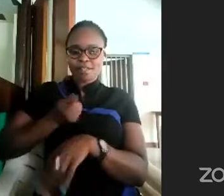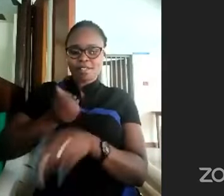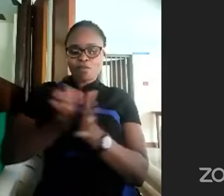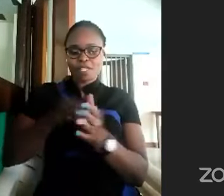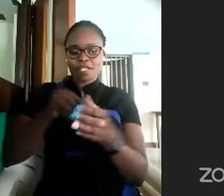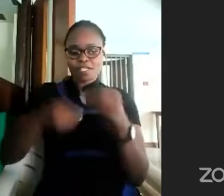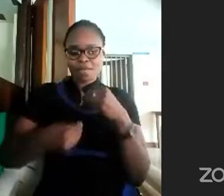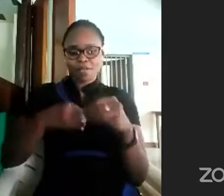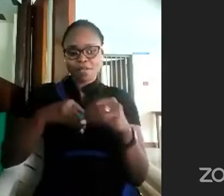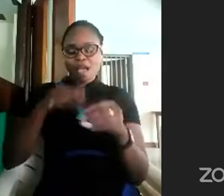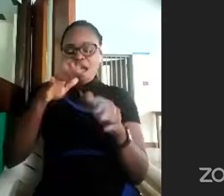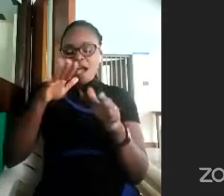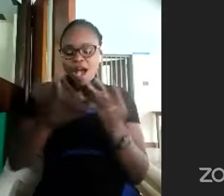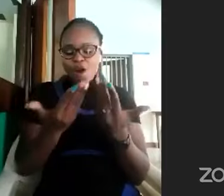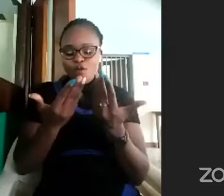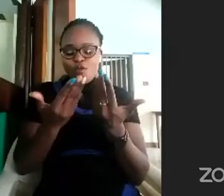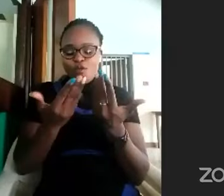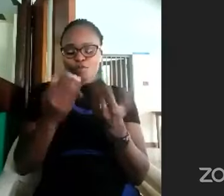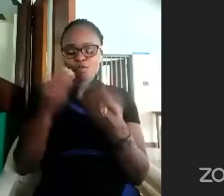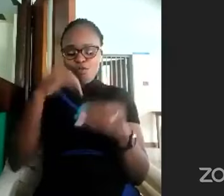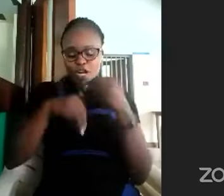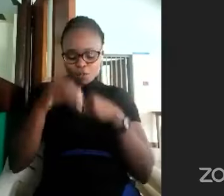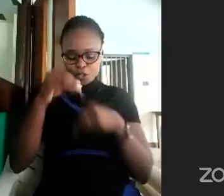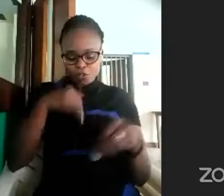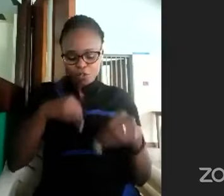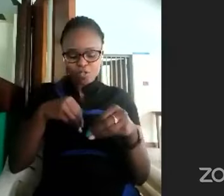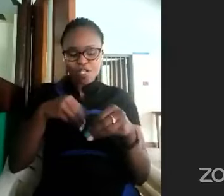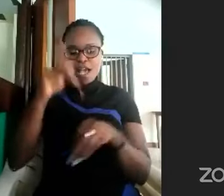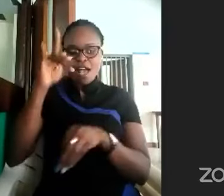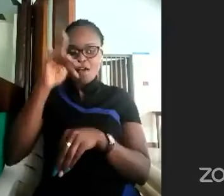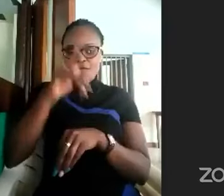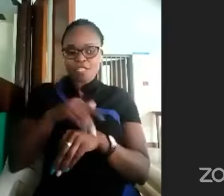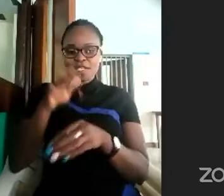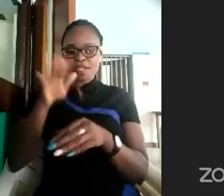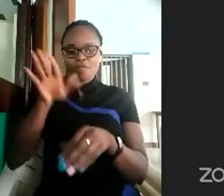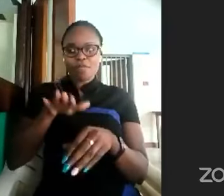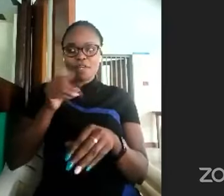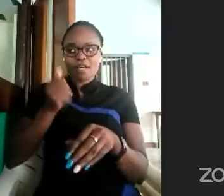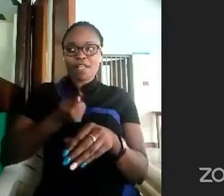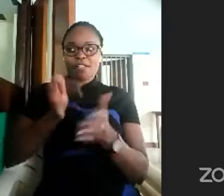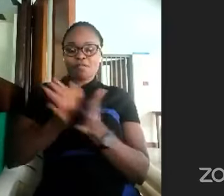women with disability. I have handled a few cases.